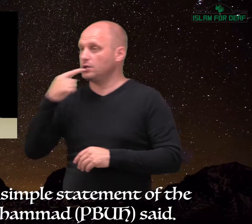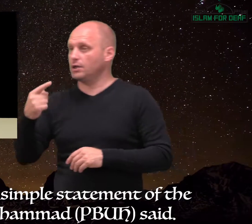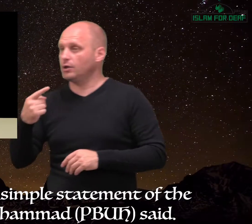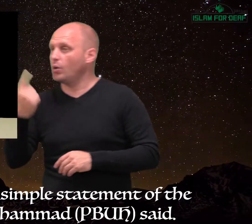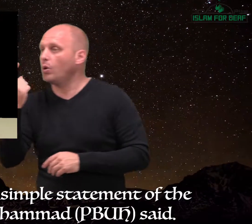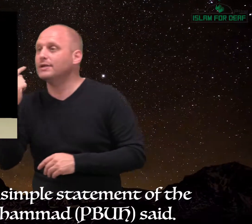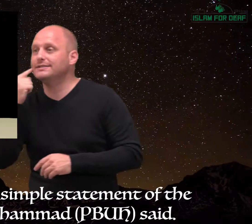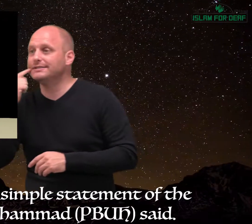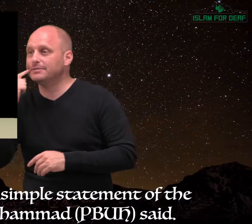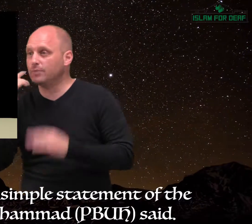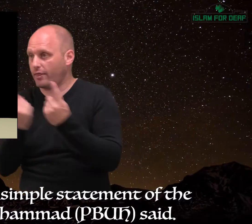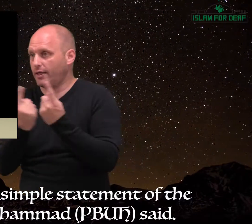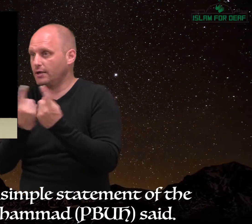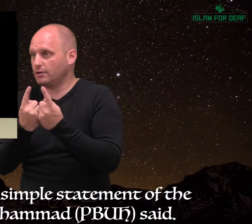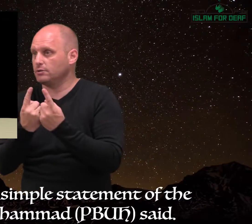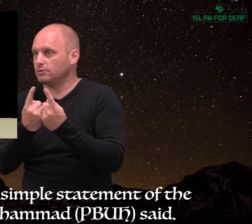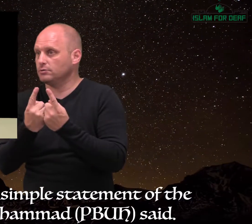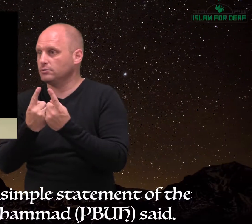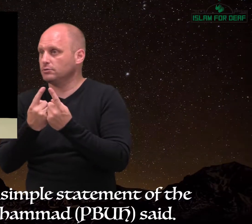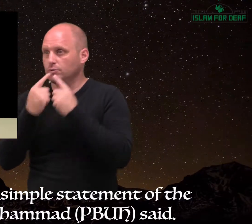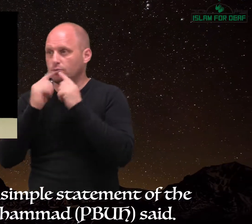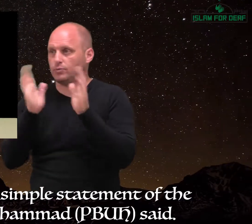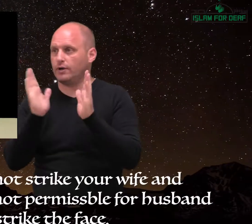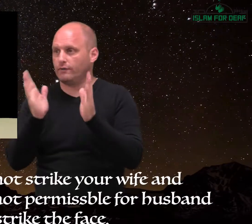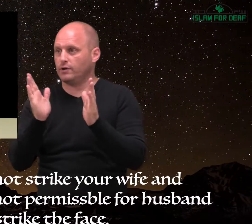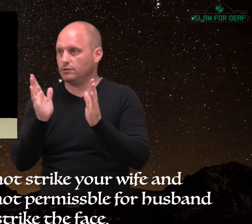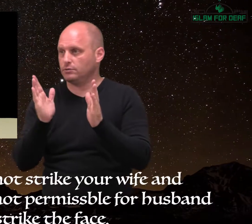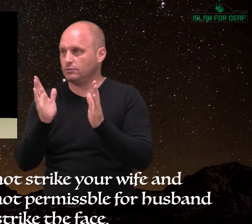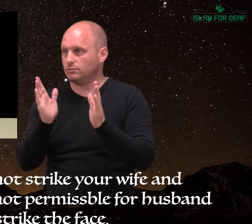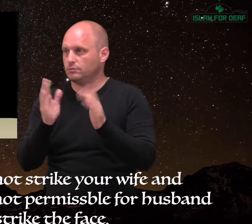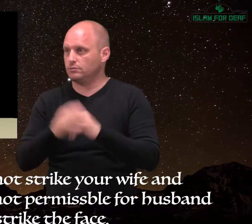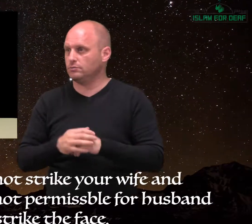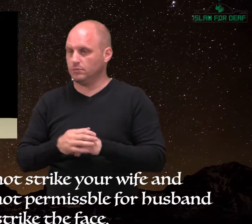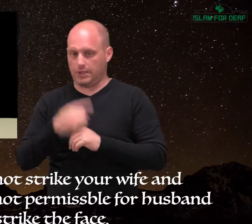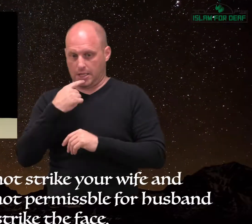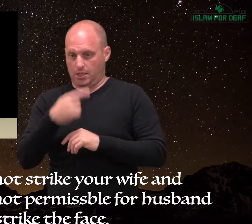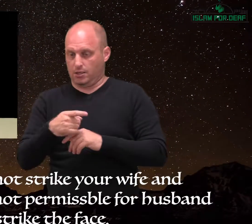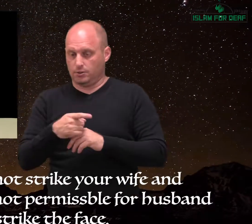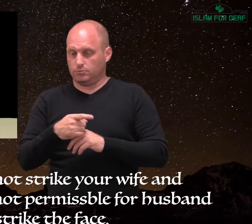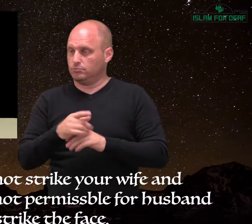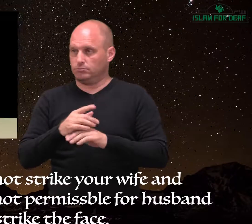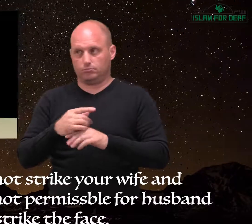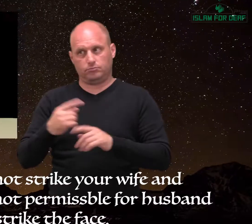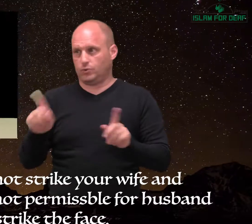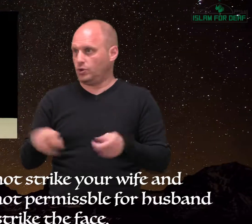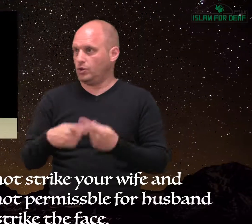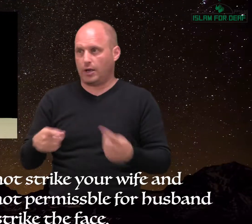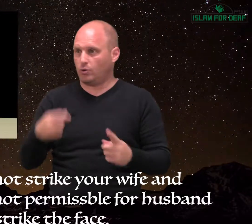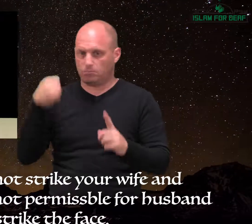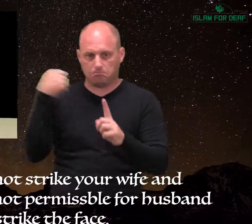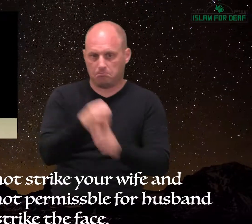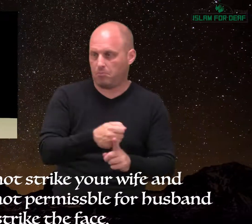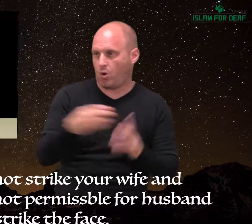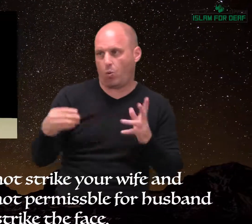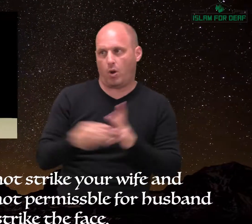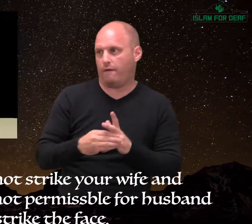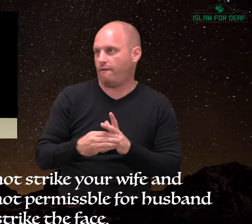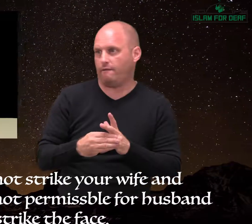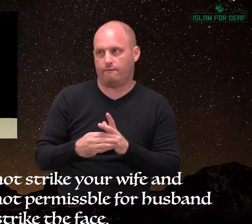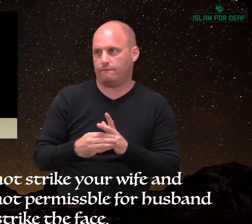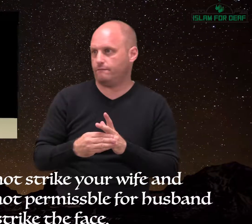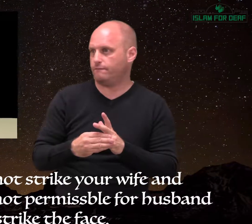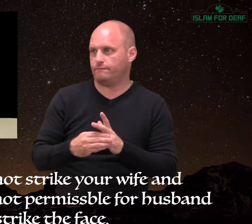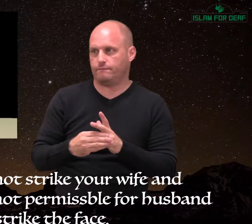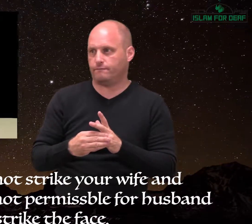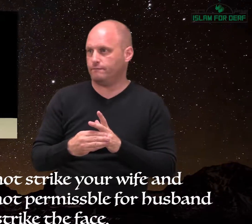one simple statement of the Prophet, peace be upon him. He said, you know, you cannot strike your wife and